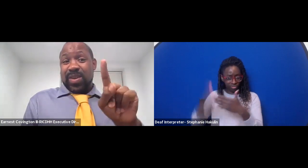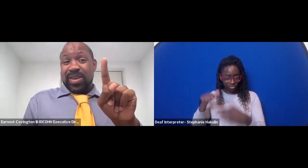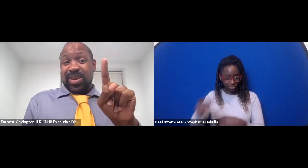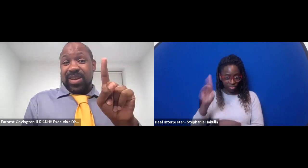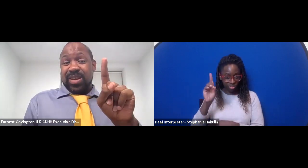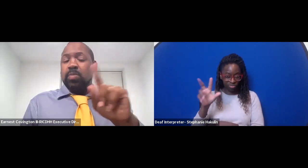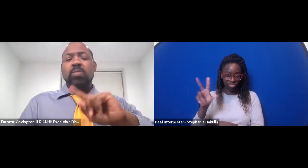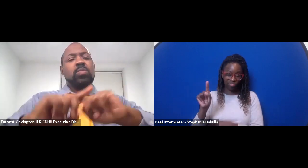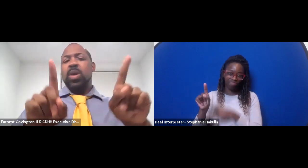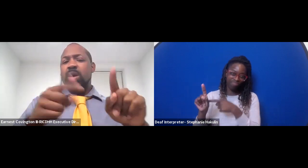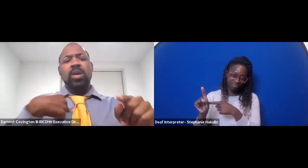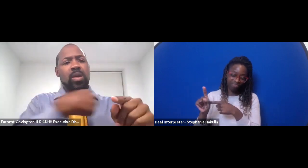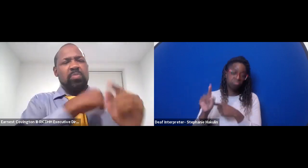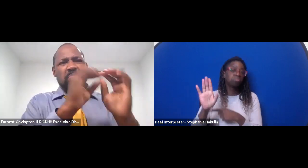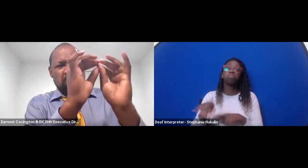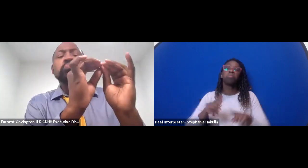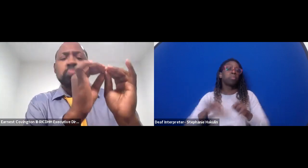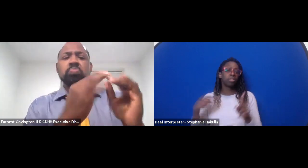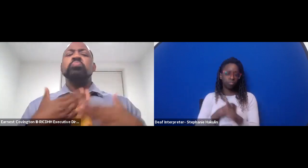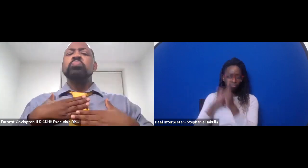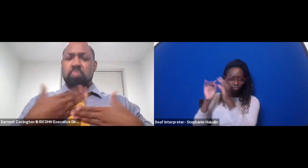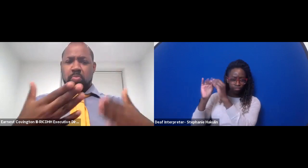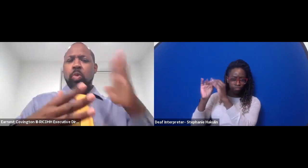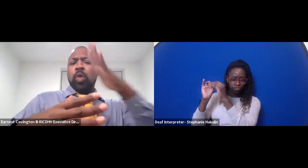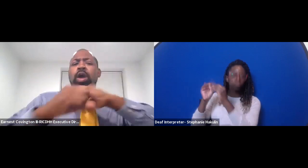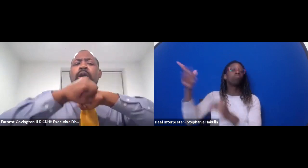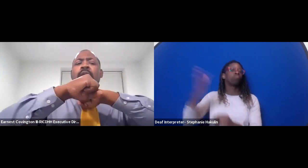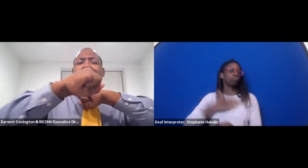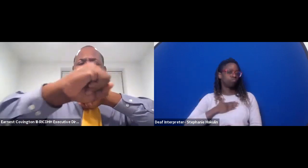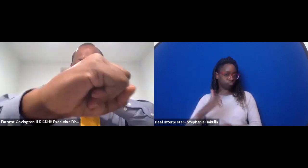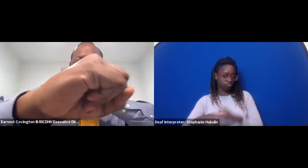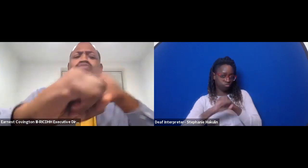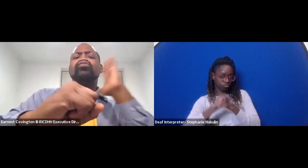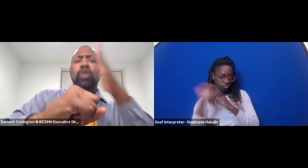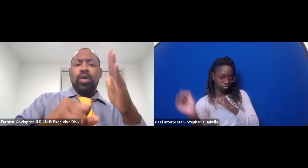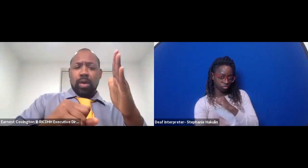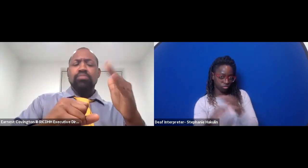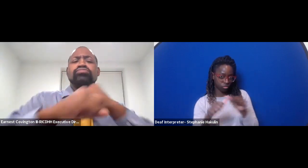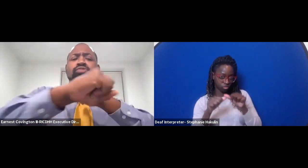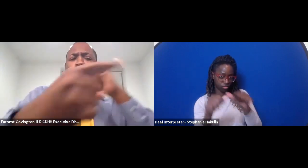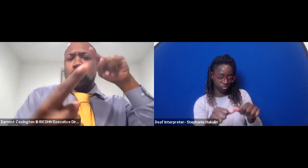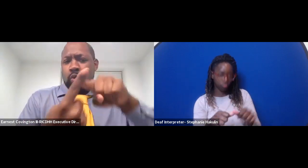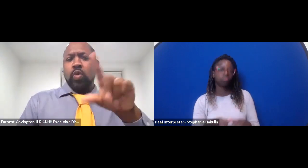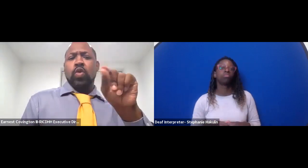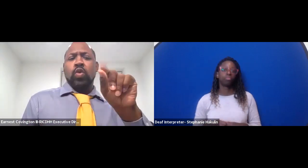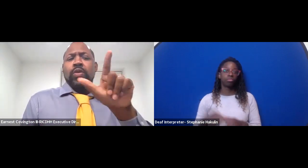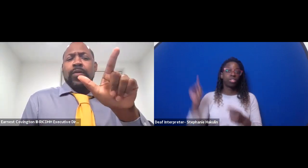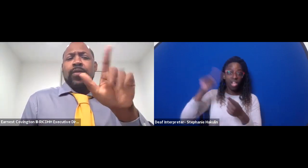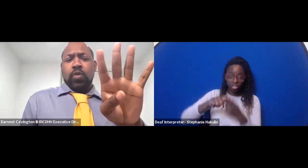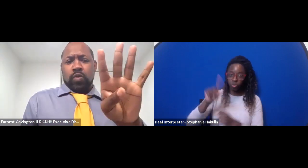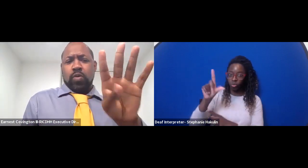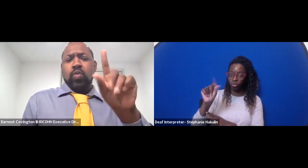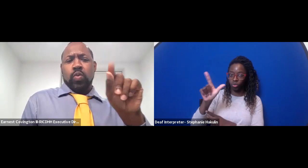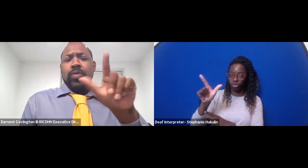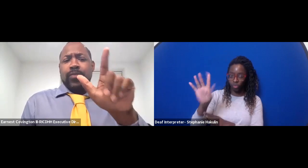there was supposed to be a program. The program was supposed to end on December 31st. So we were able to get an extension for